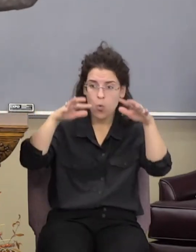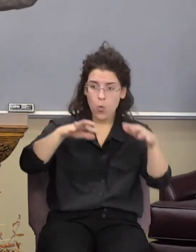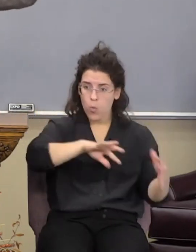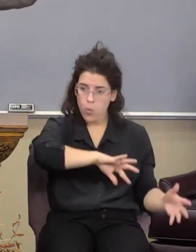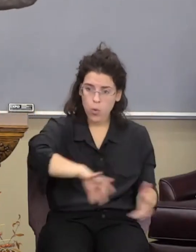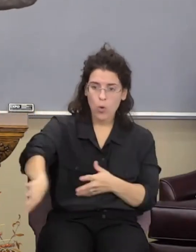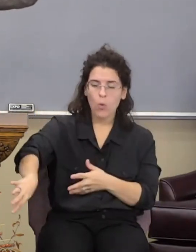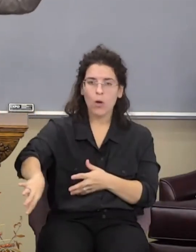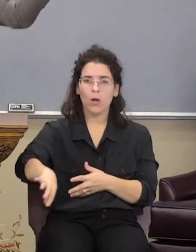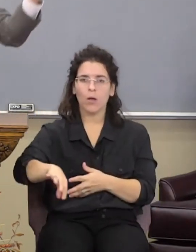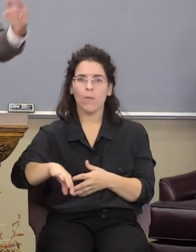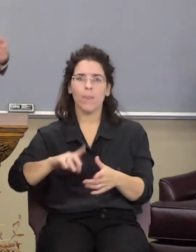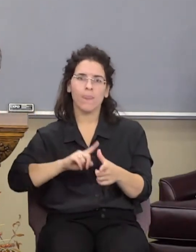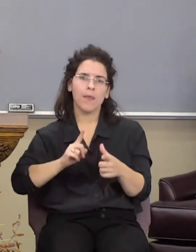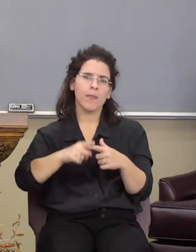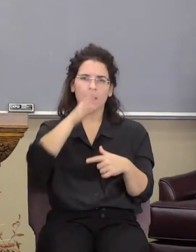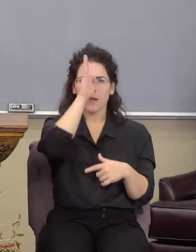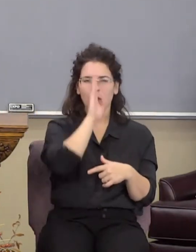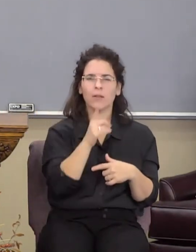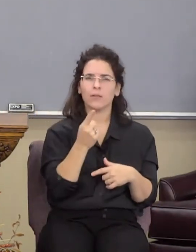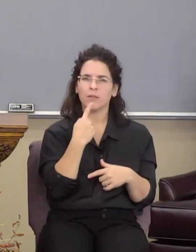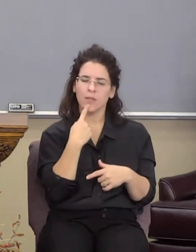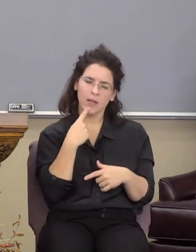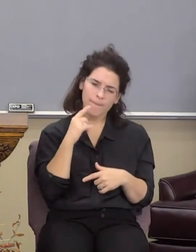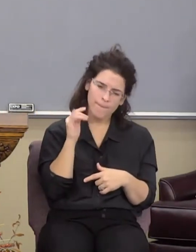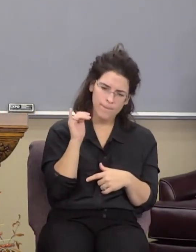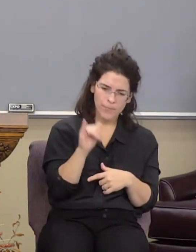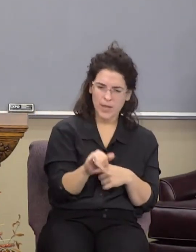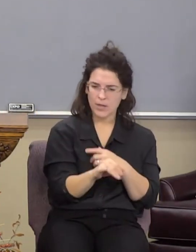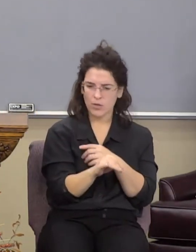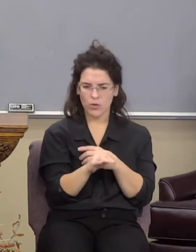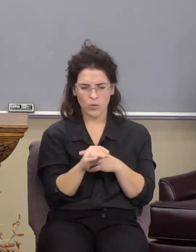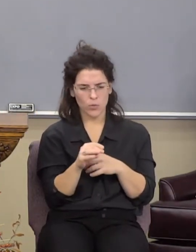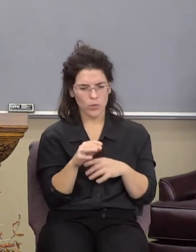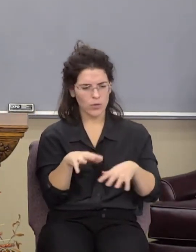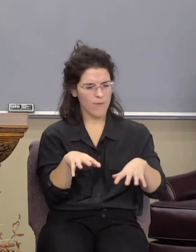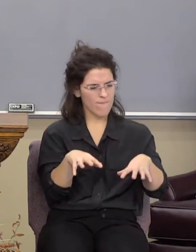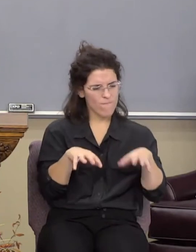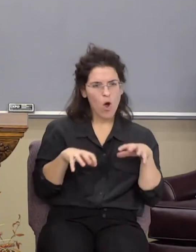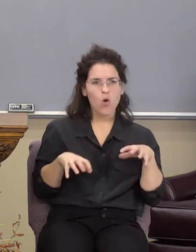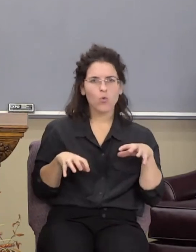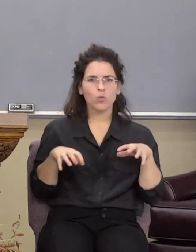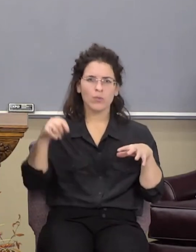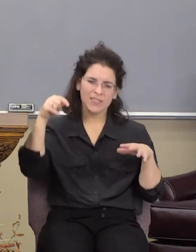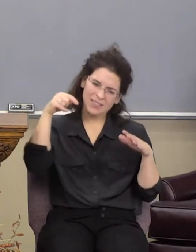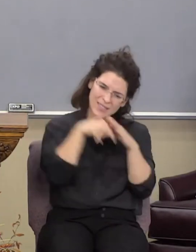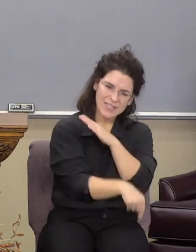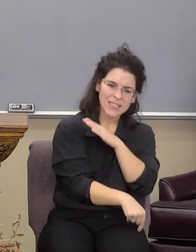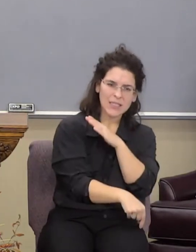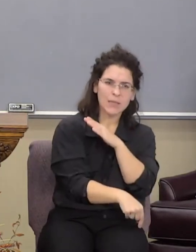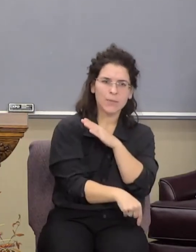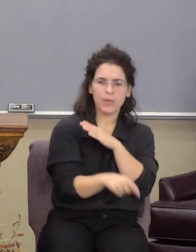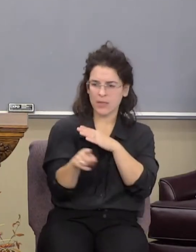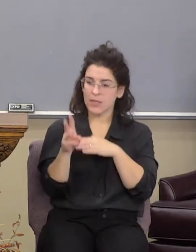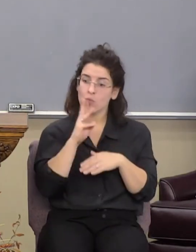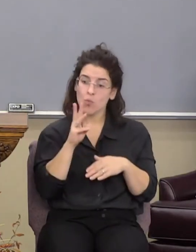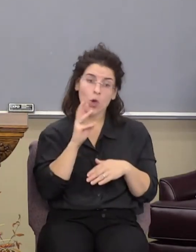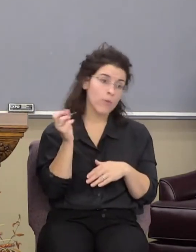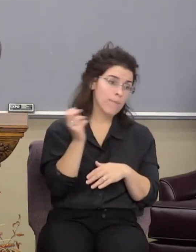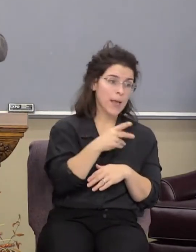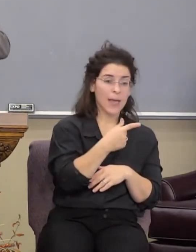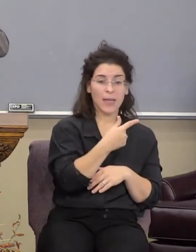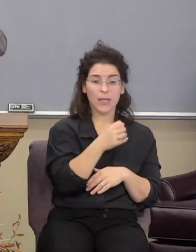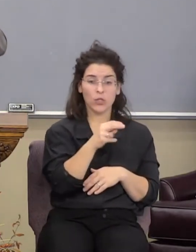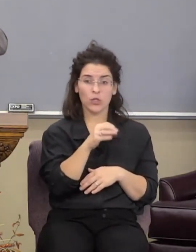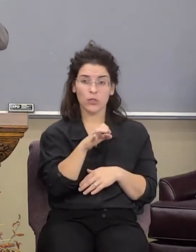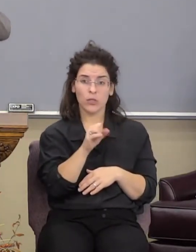fled. And then God says that there is the frozen deep. These waters back there in Genesis